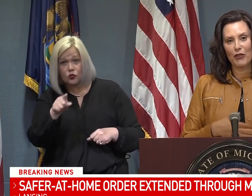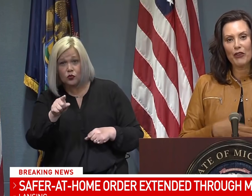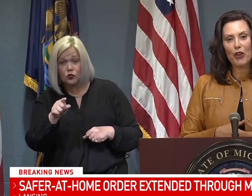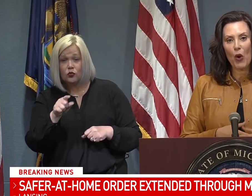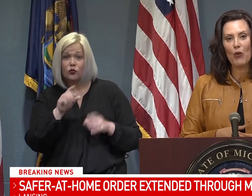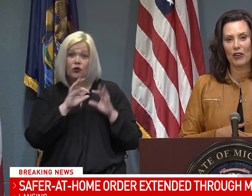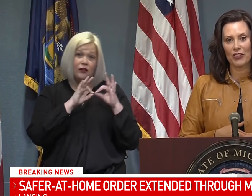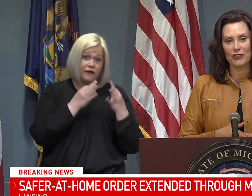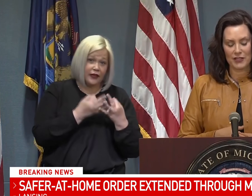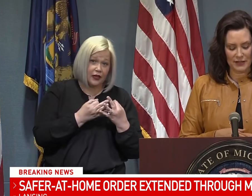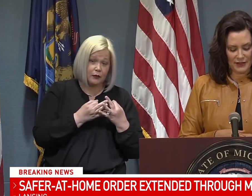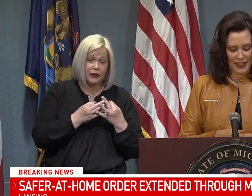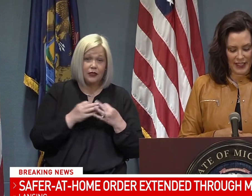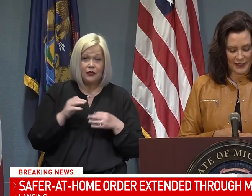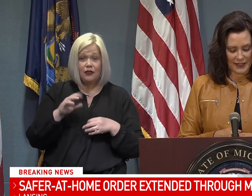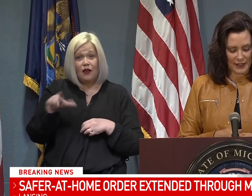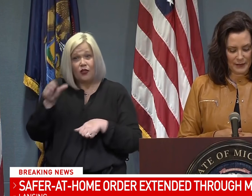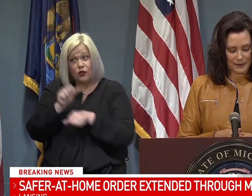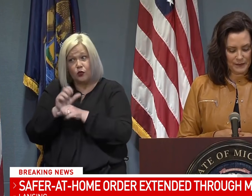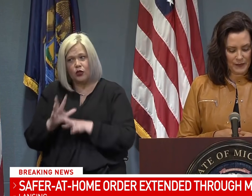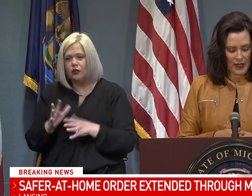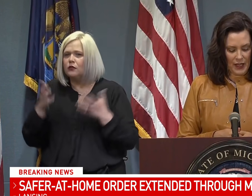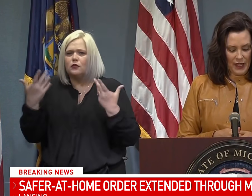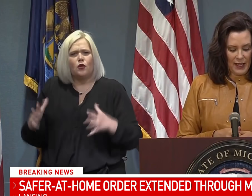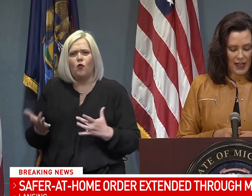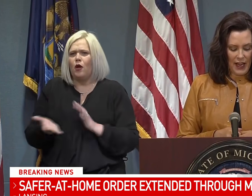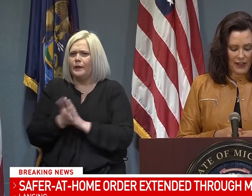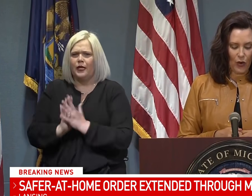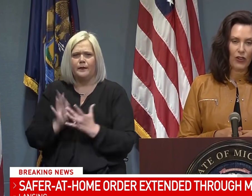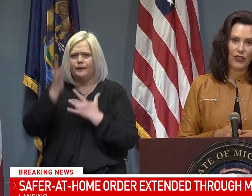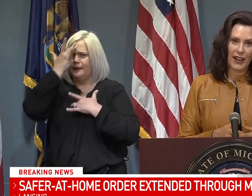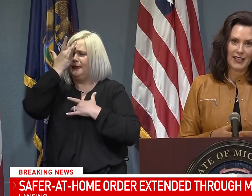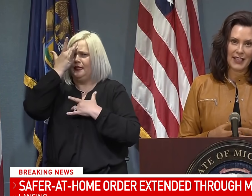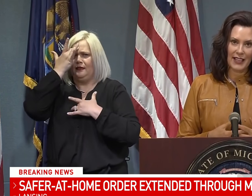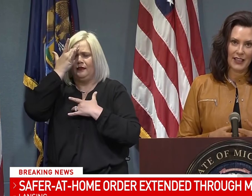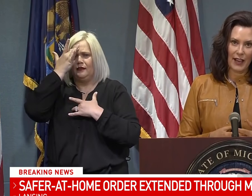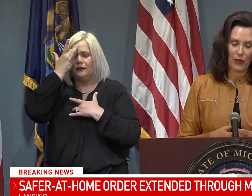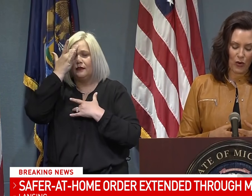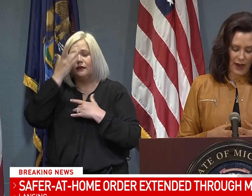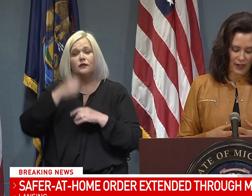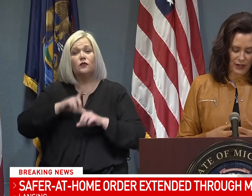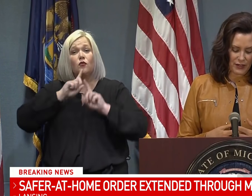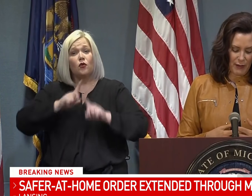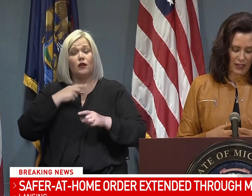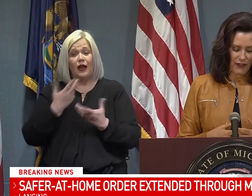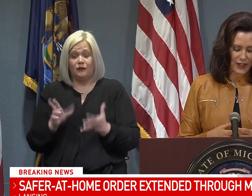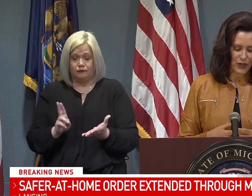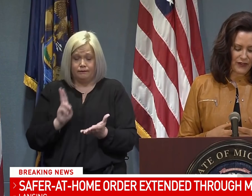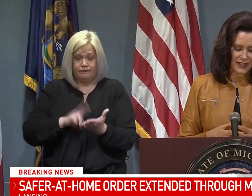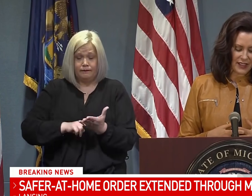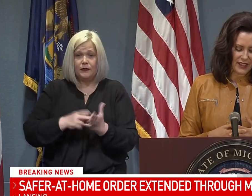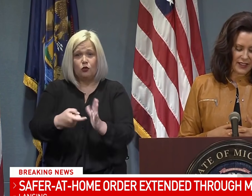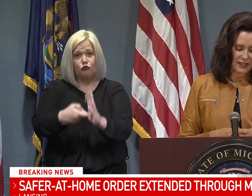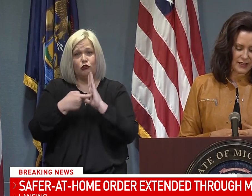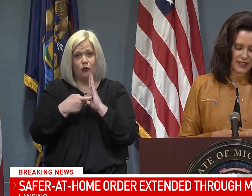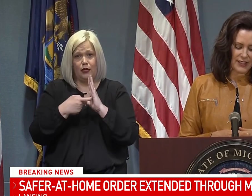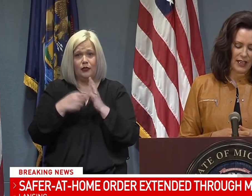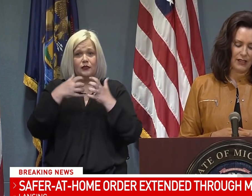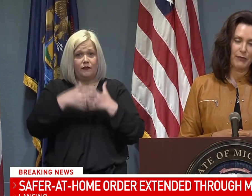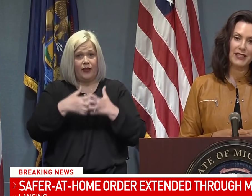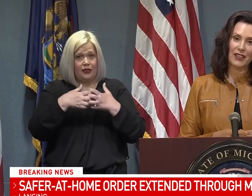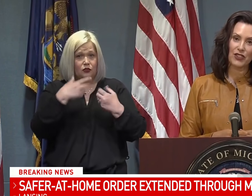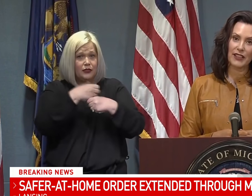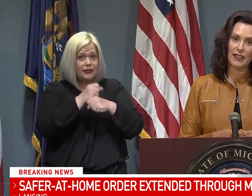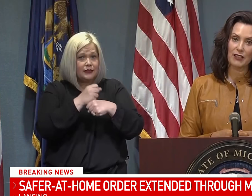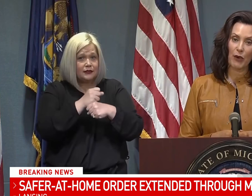family nor your coworkers can get sick. And the order that I signed today requires manufacturing facilities to